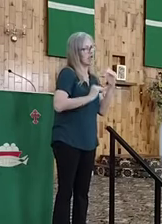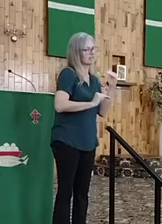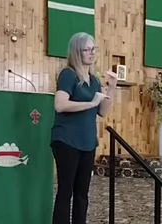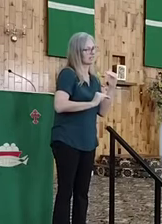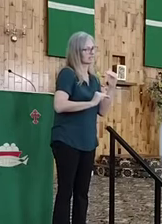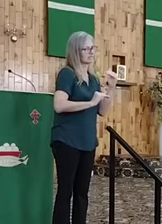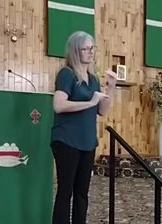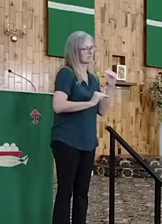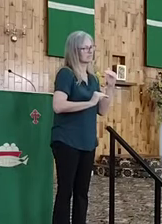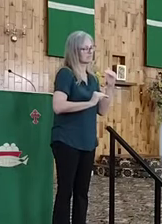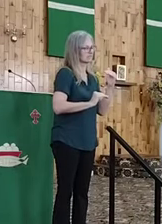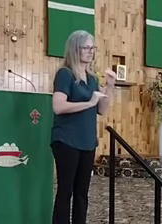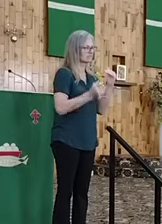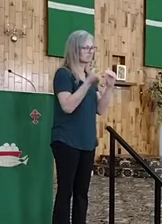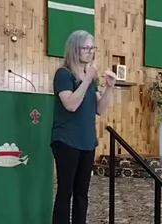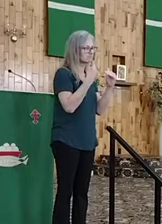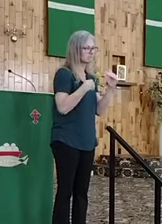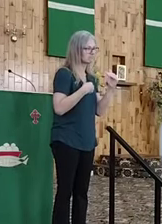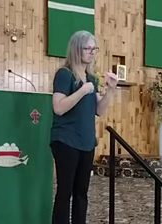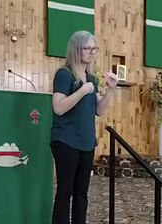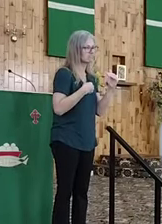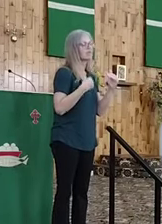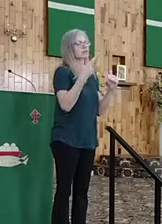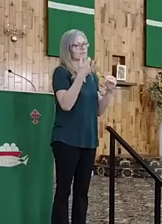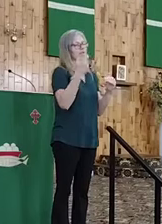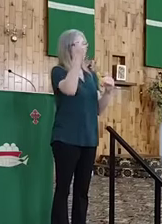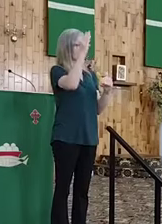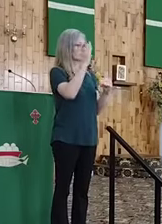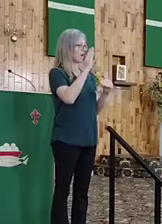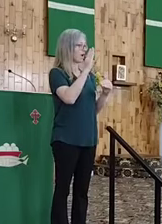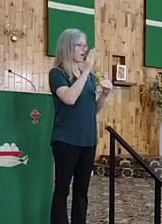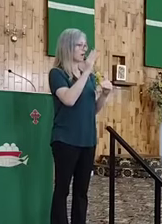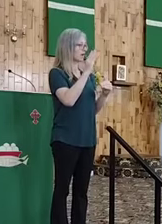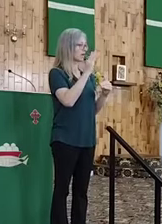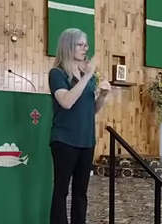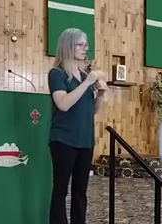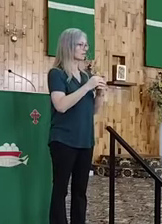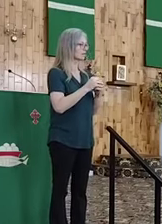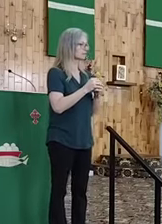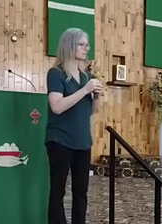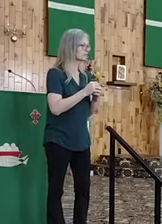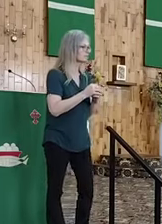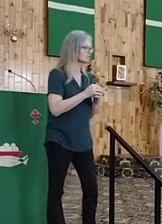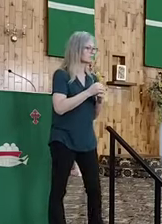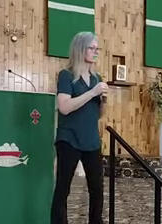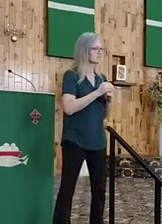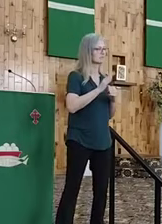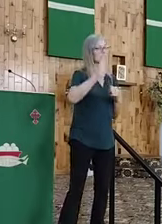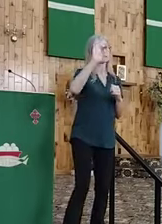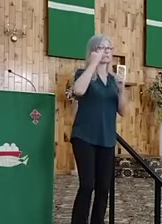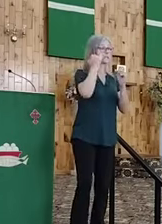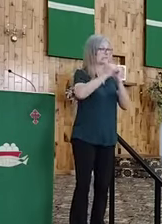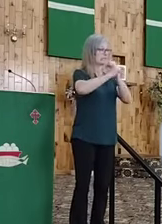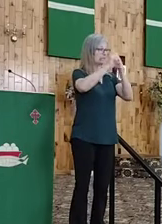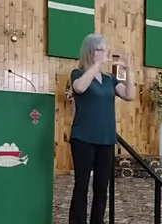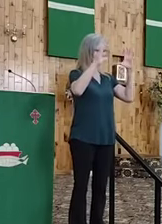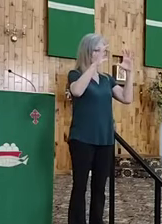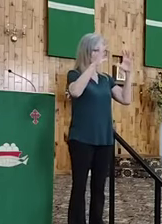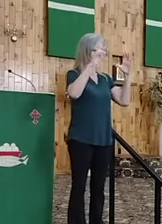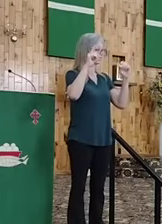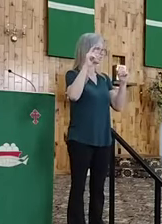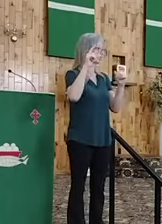less. Are you with me? Yes. Because God made us in his image and likeness. God made us to